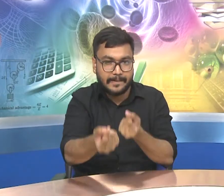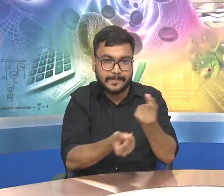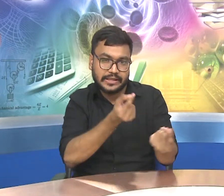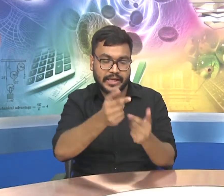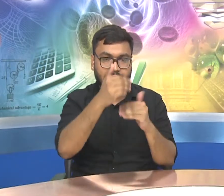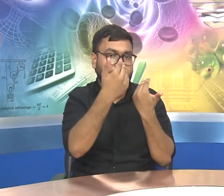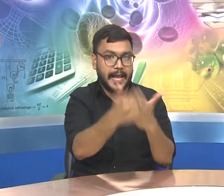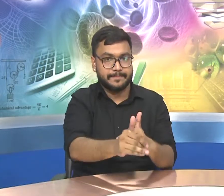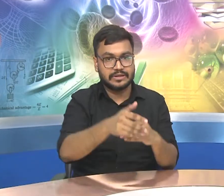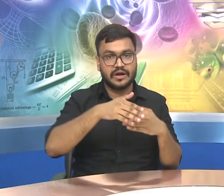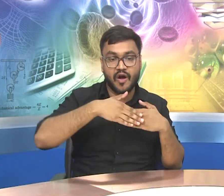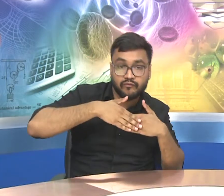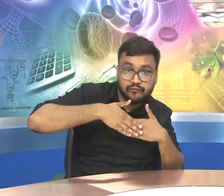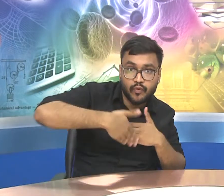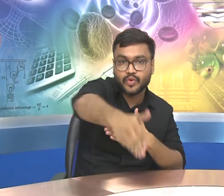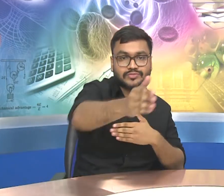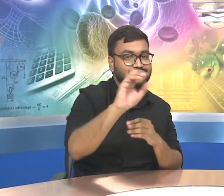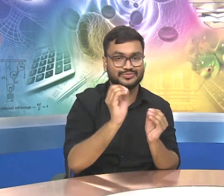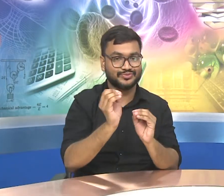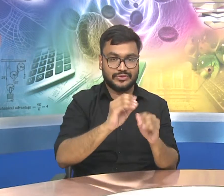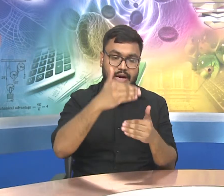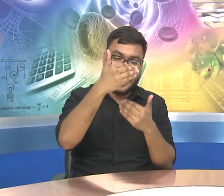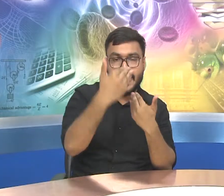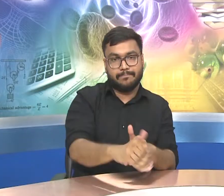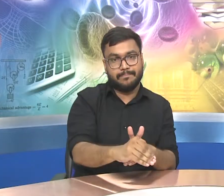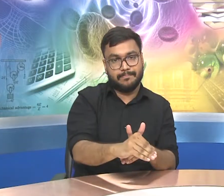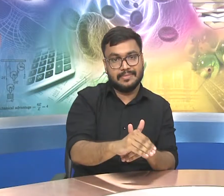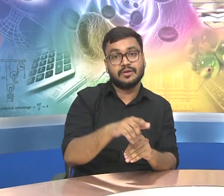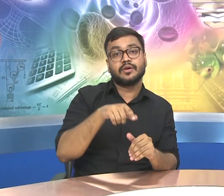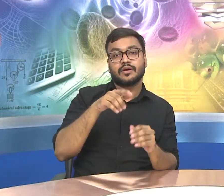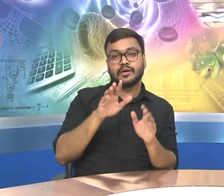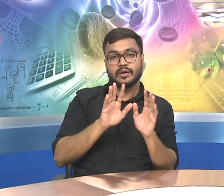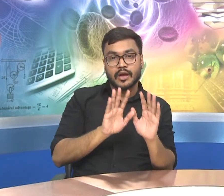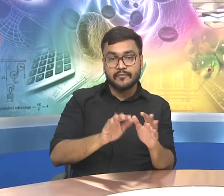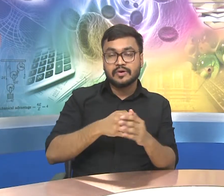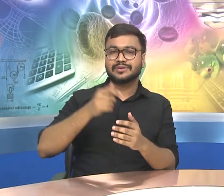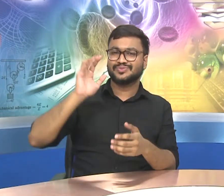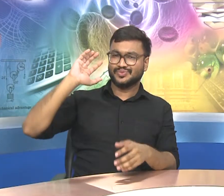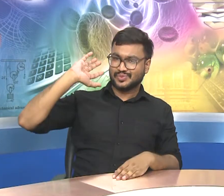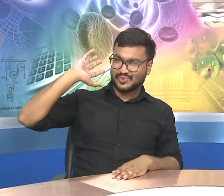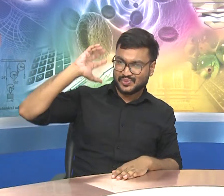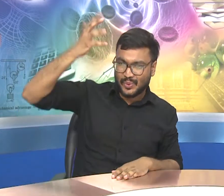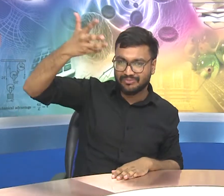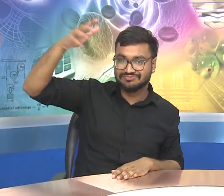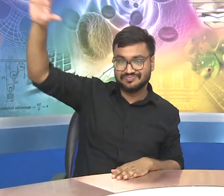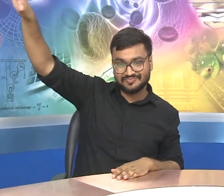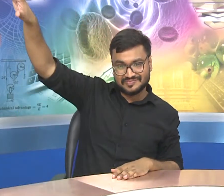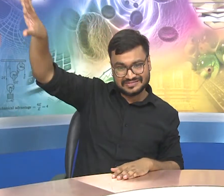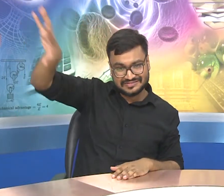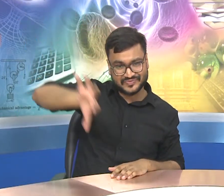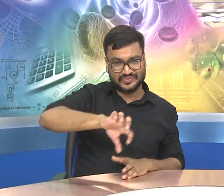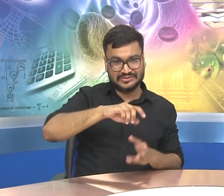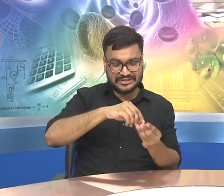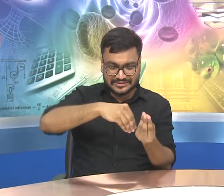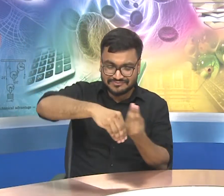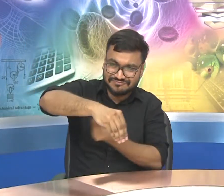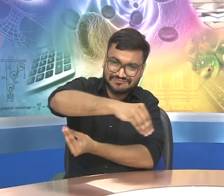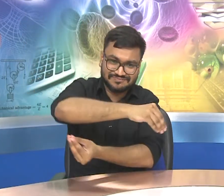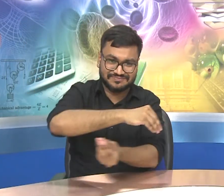phytoplankton are the main producers. They have very short life cycles and a rapid turnover rate.